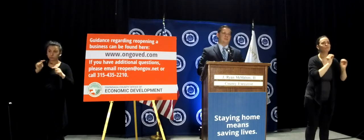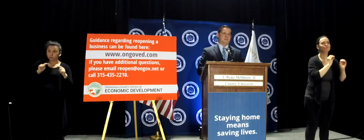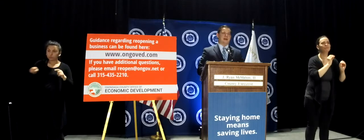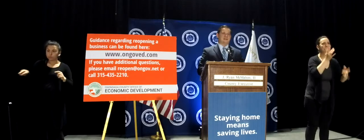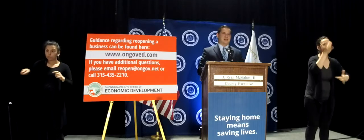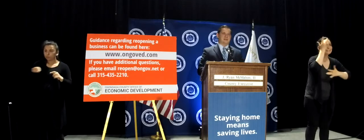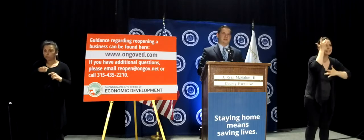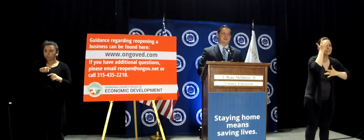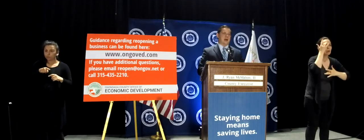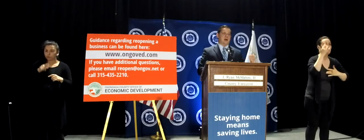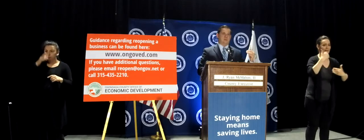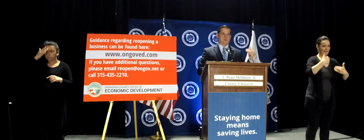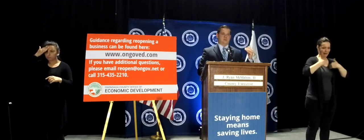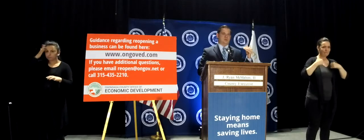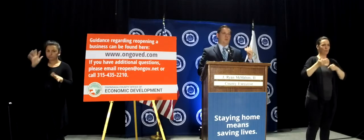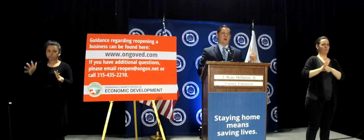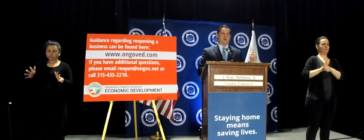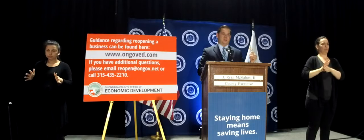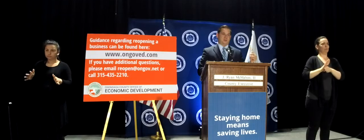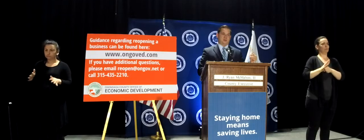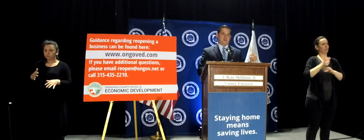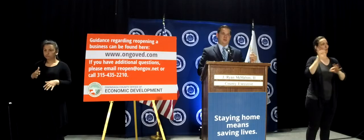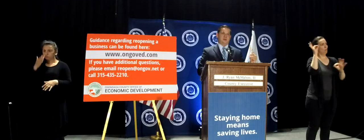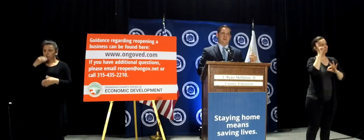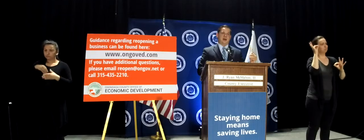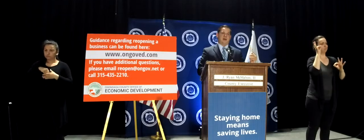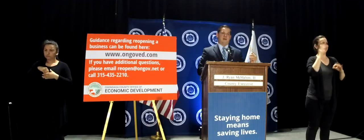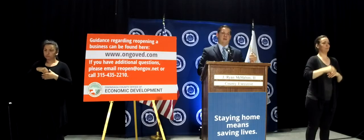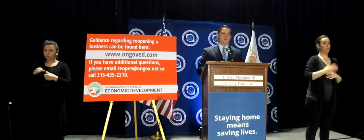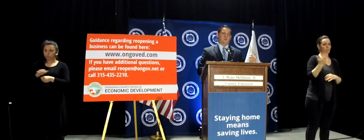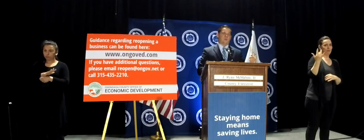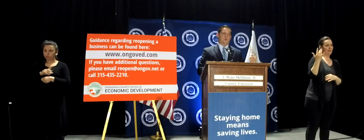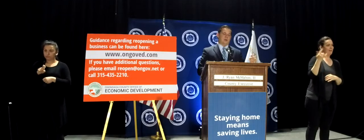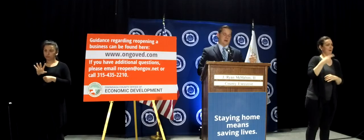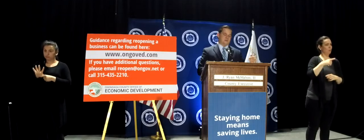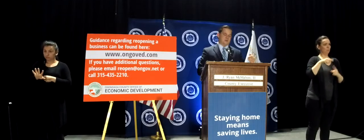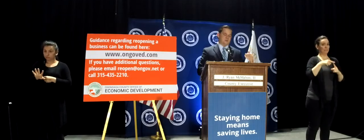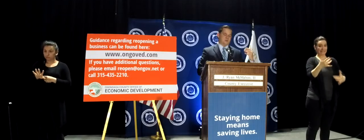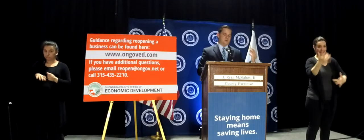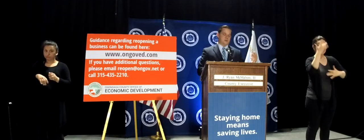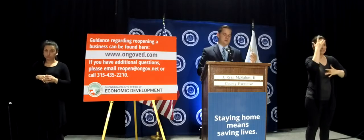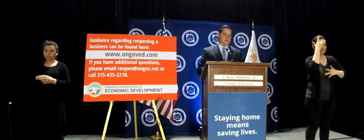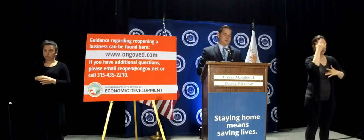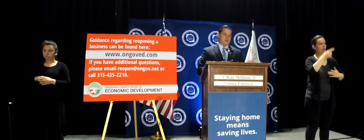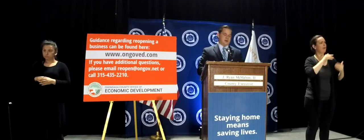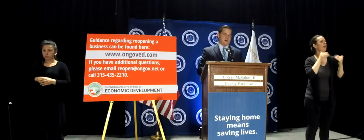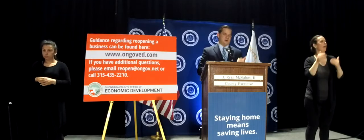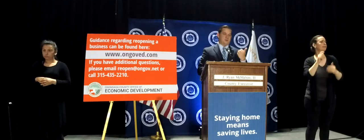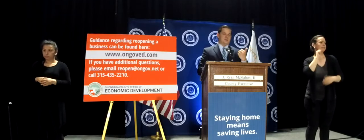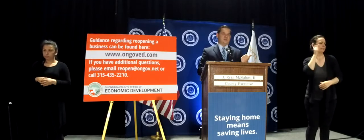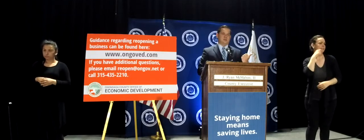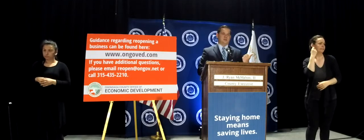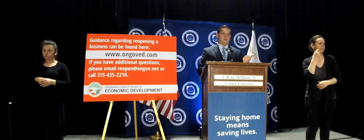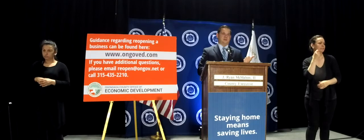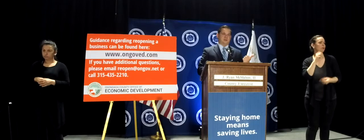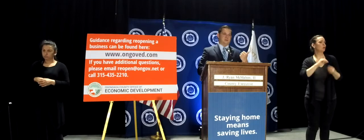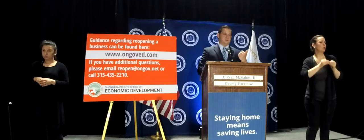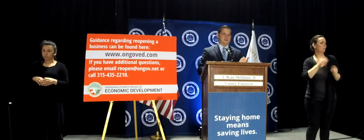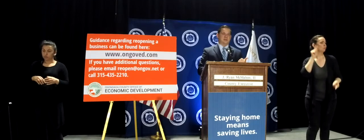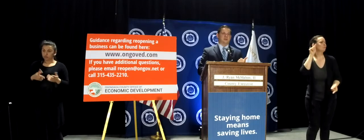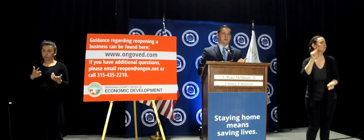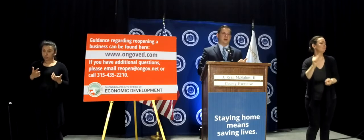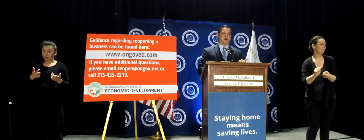our symptomatic testing is down so much that a lot of the results, if they're senior